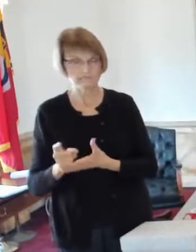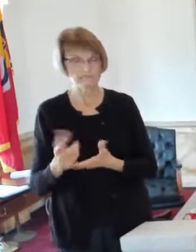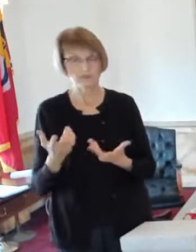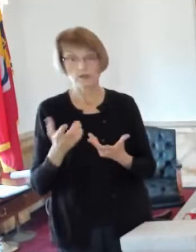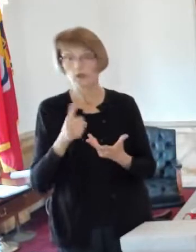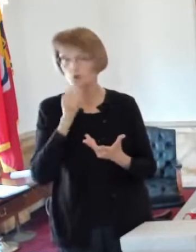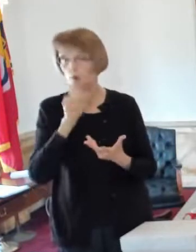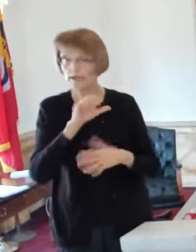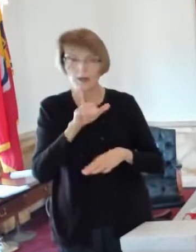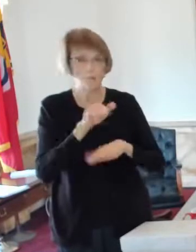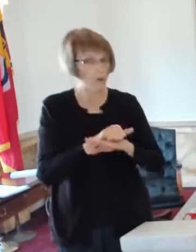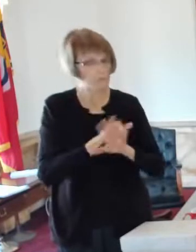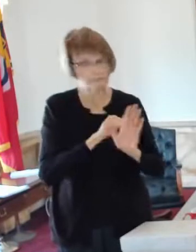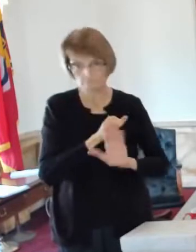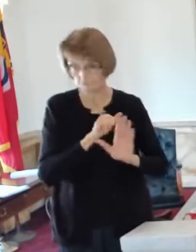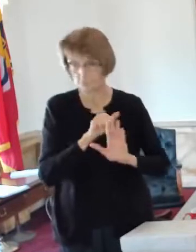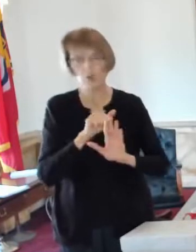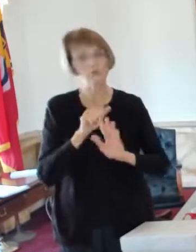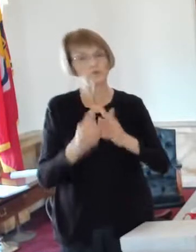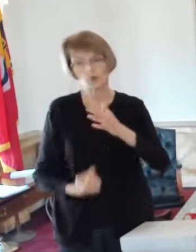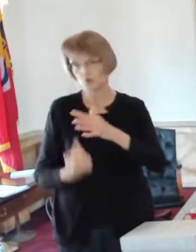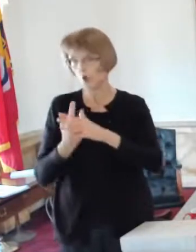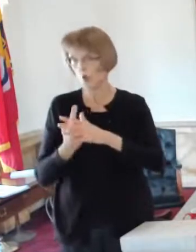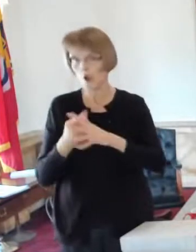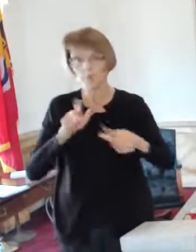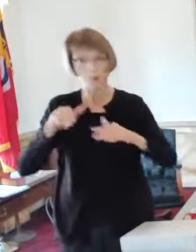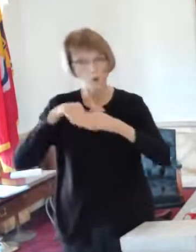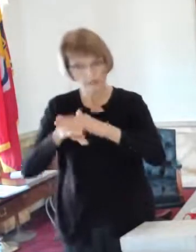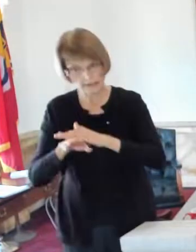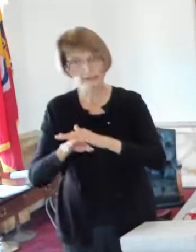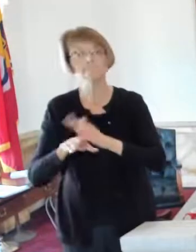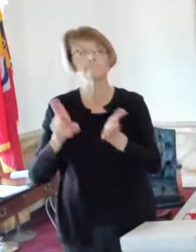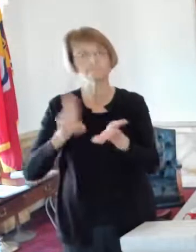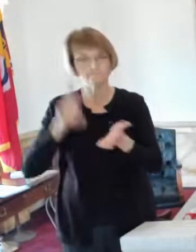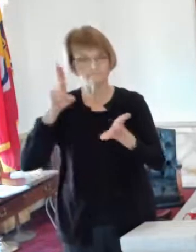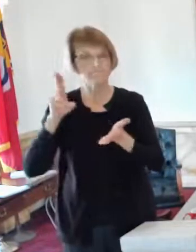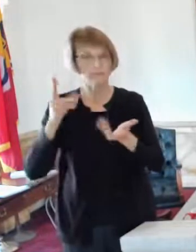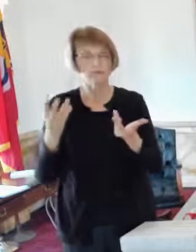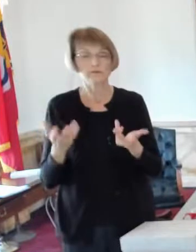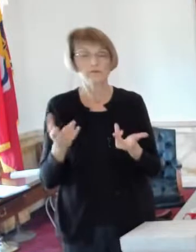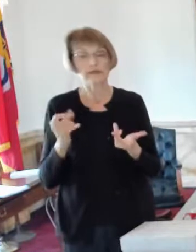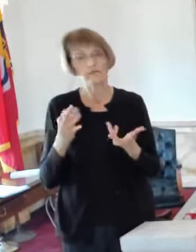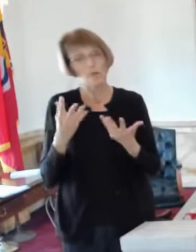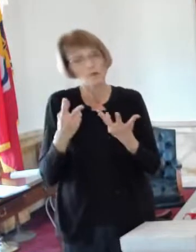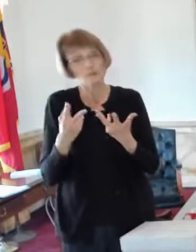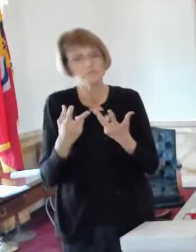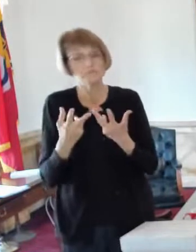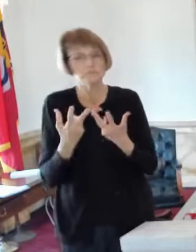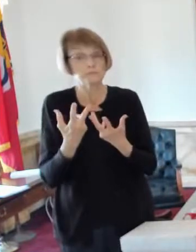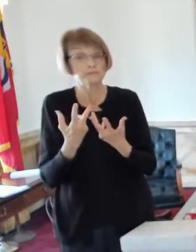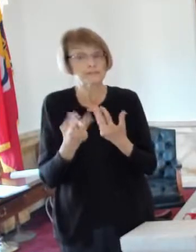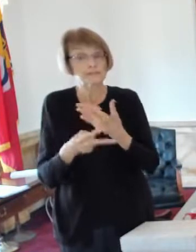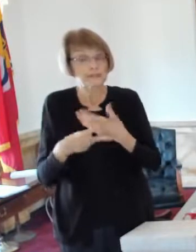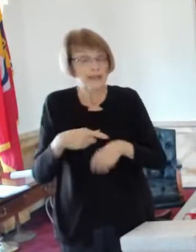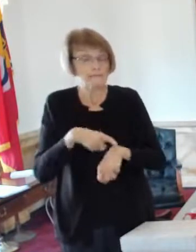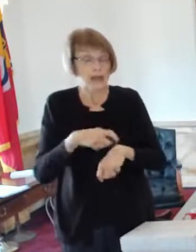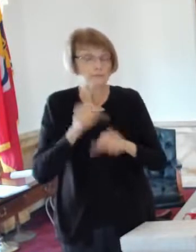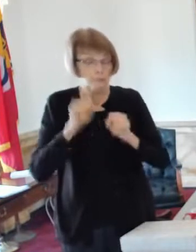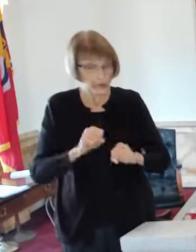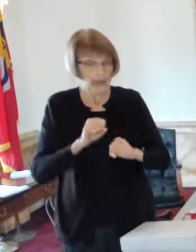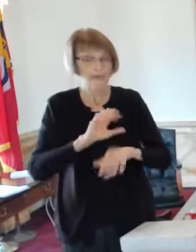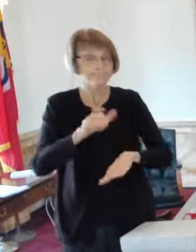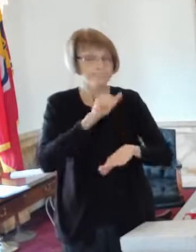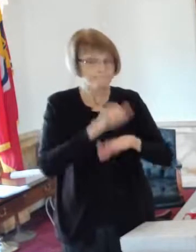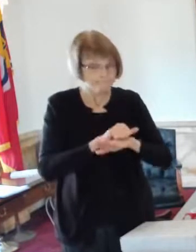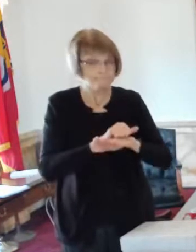advance. You can walk in, they will register you there. Or if you want to save a little bit of time, you can register in advance.